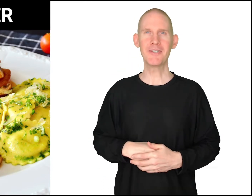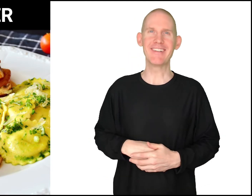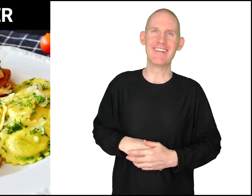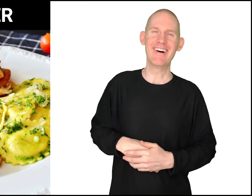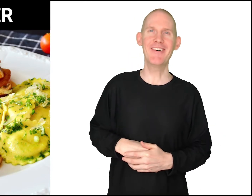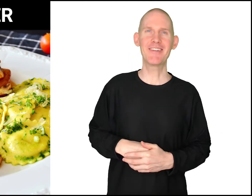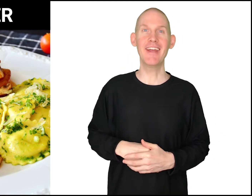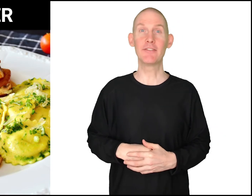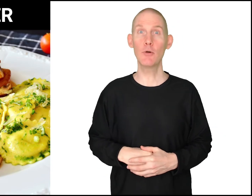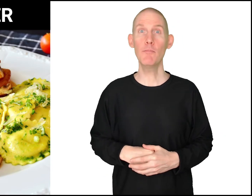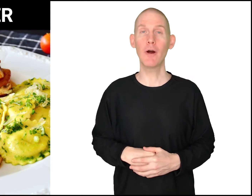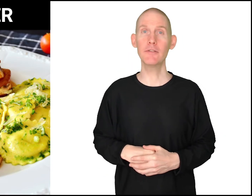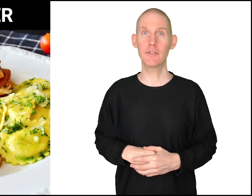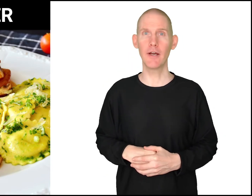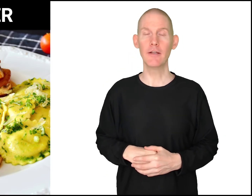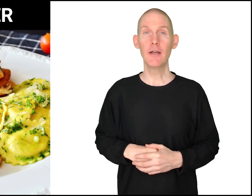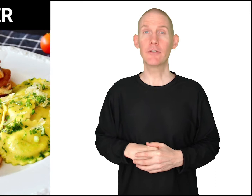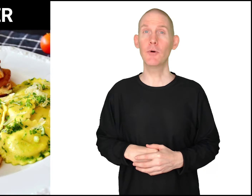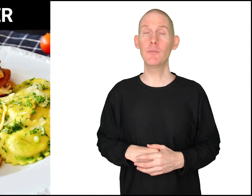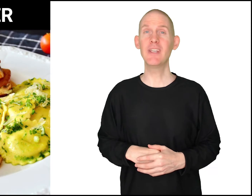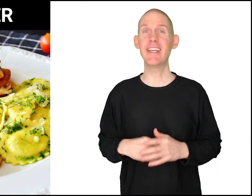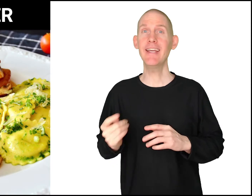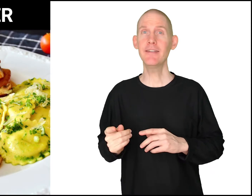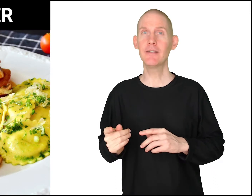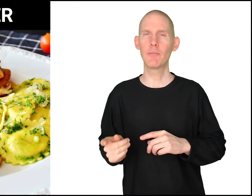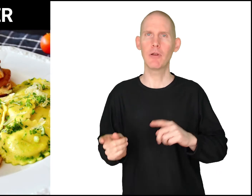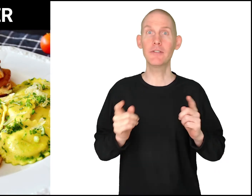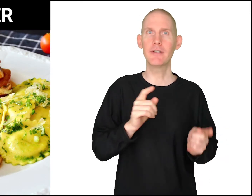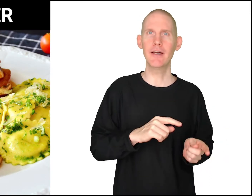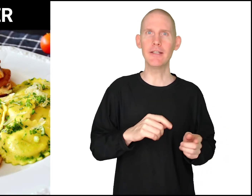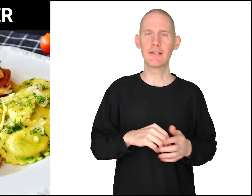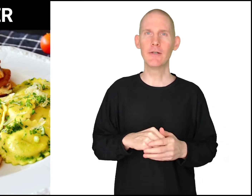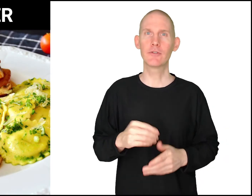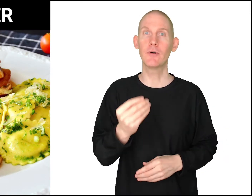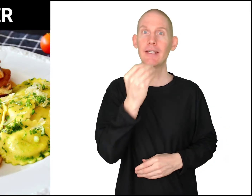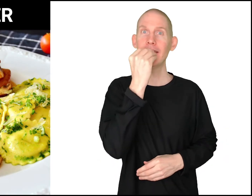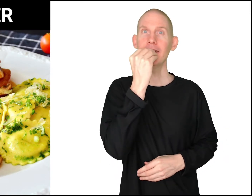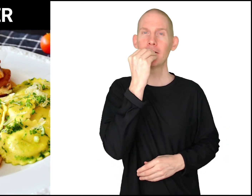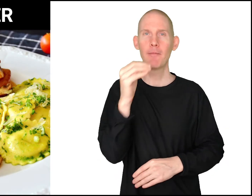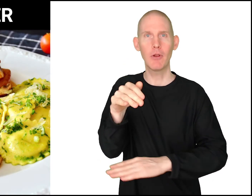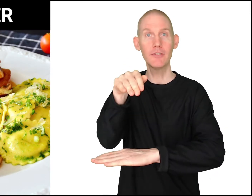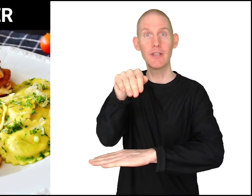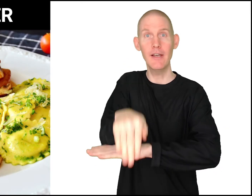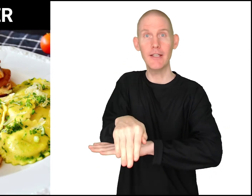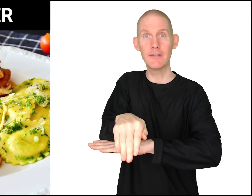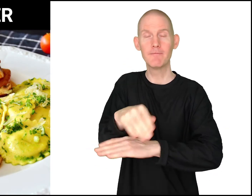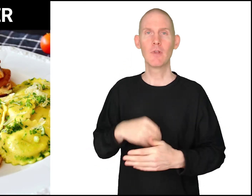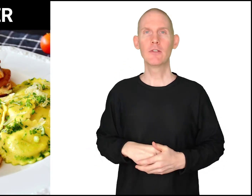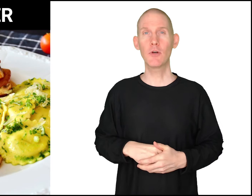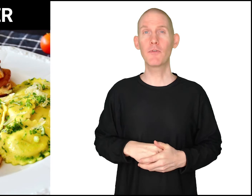dinner. Okay, 2-part sign. It's going to be eat plus night. So eat plus night. So for